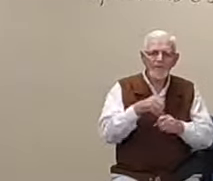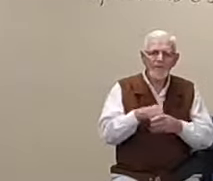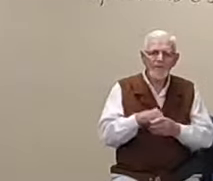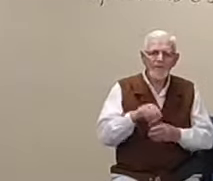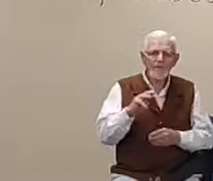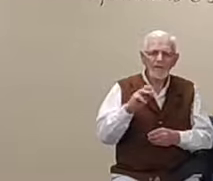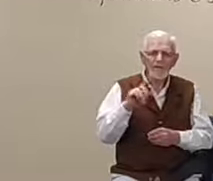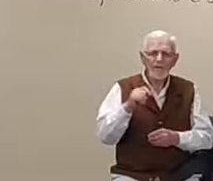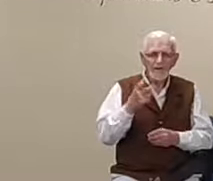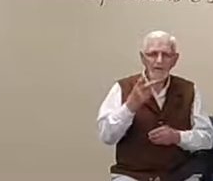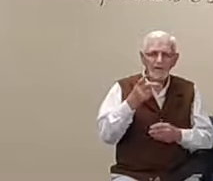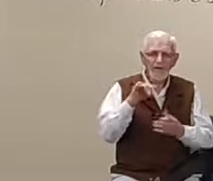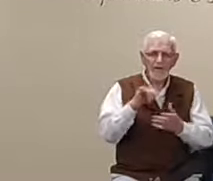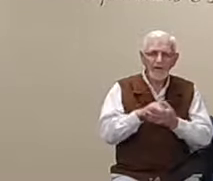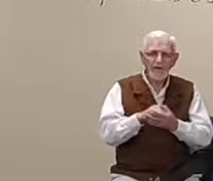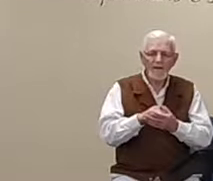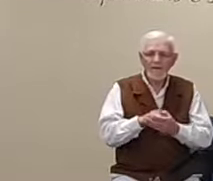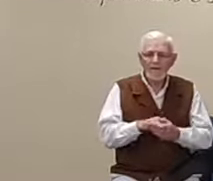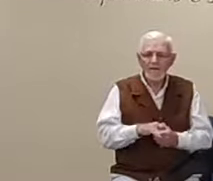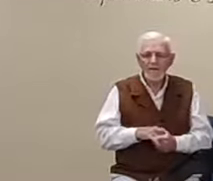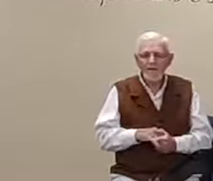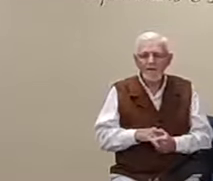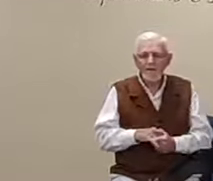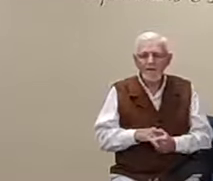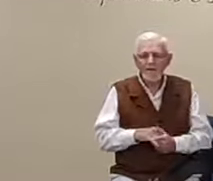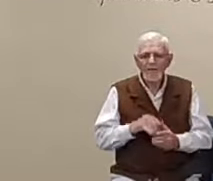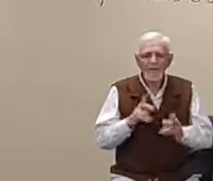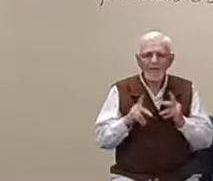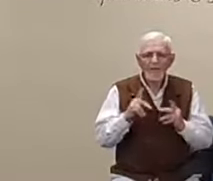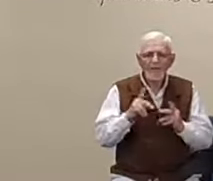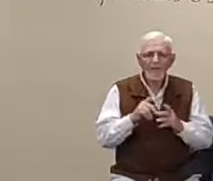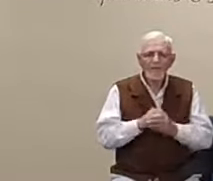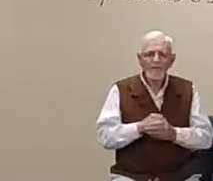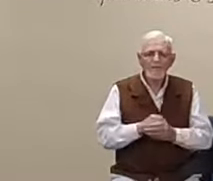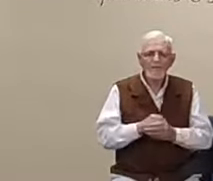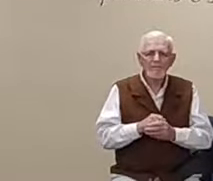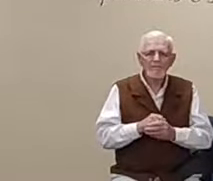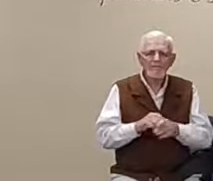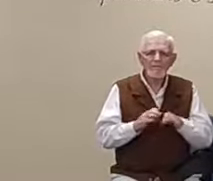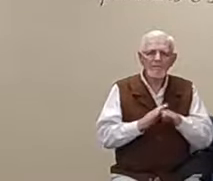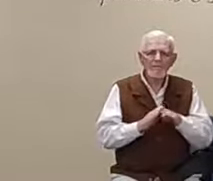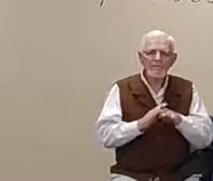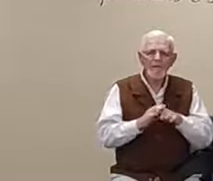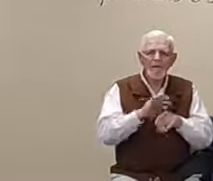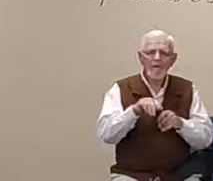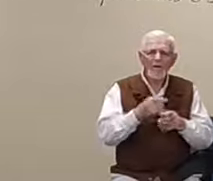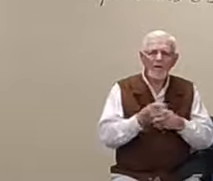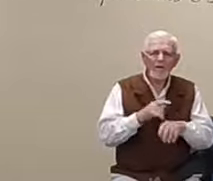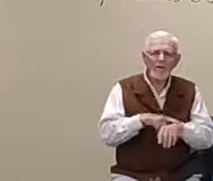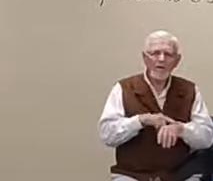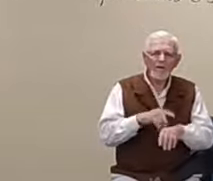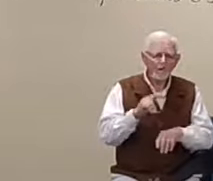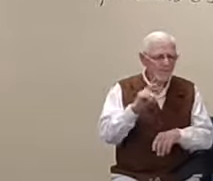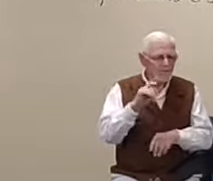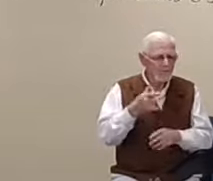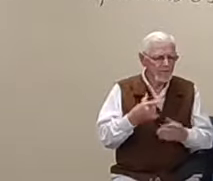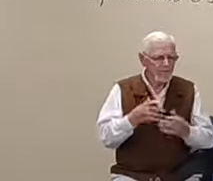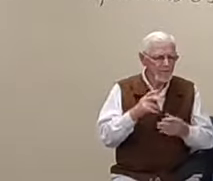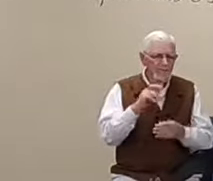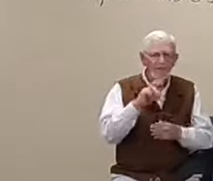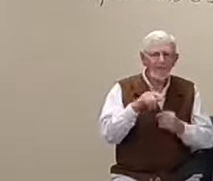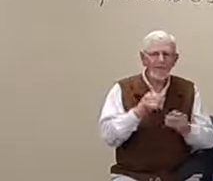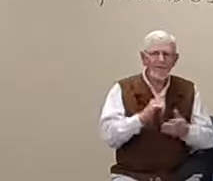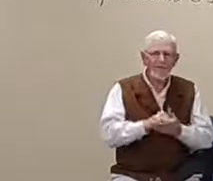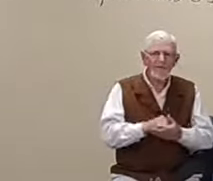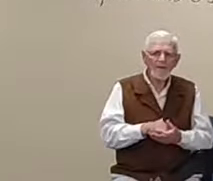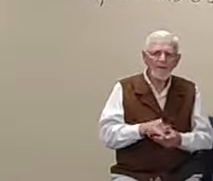I've seen that. Like, you know, people are just on edge all the time. Nobody cares about, nobody has